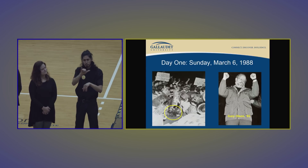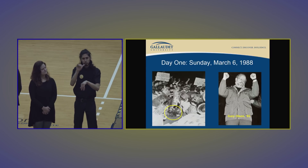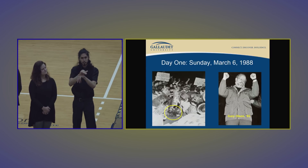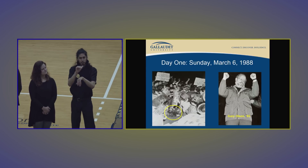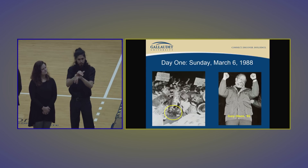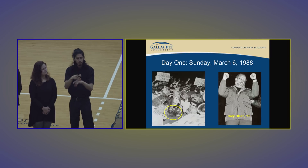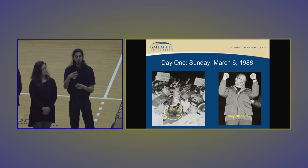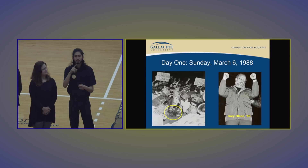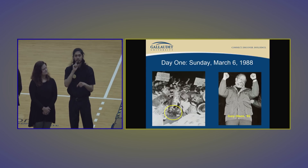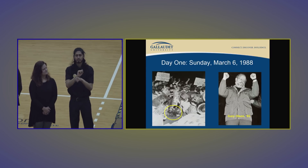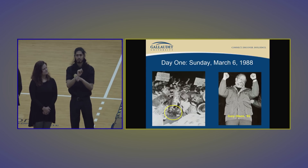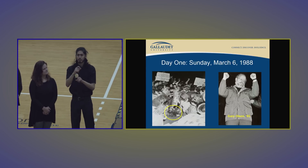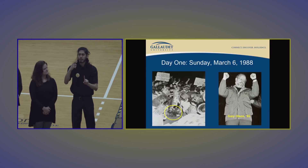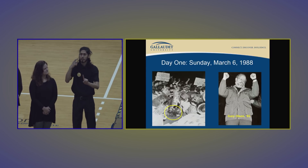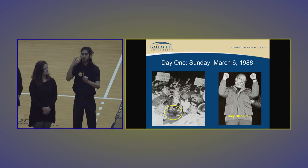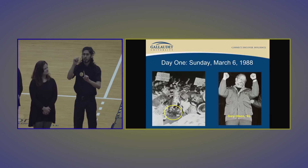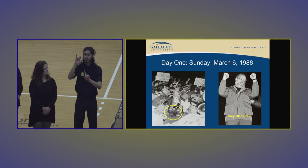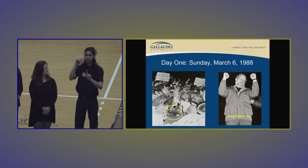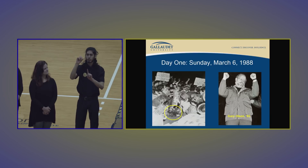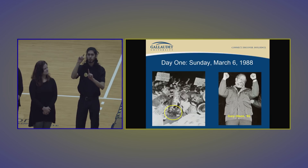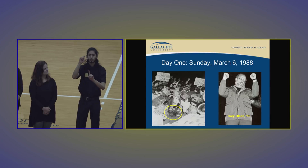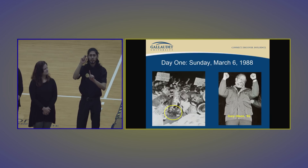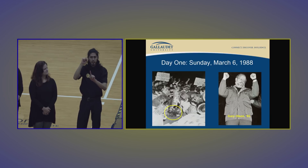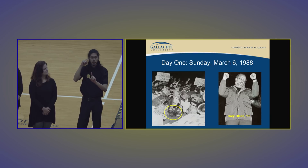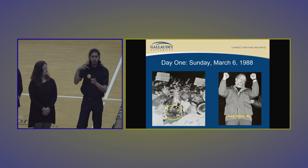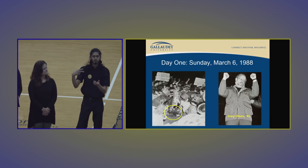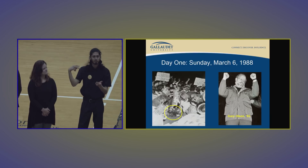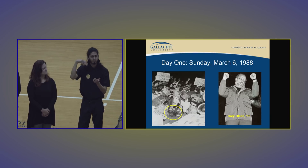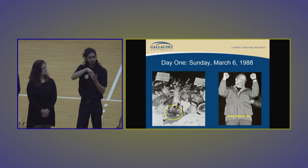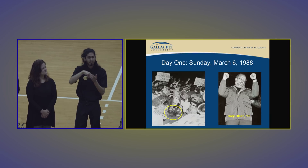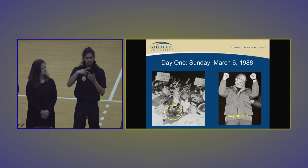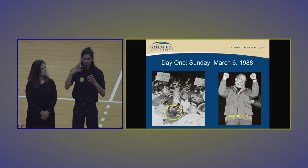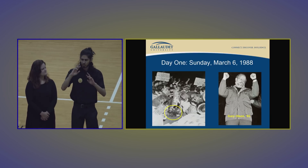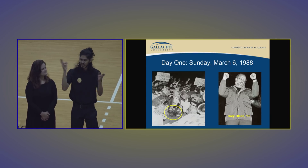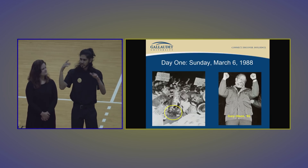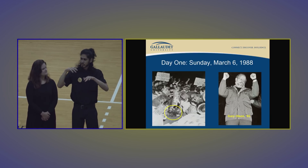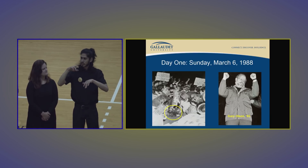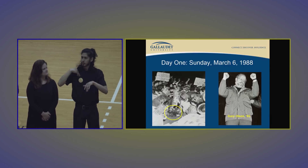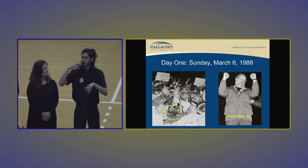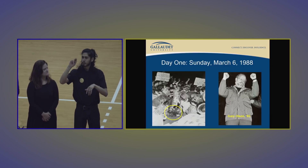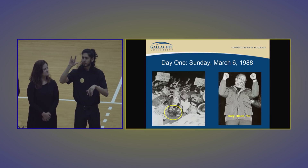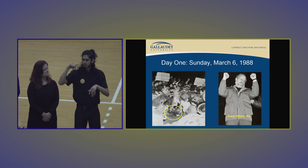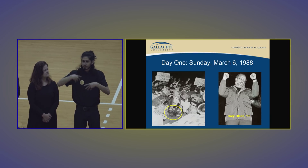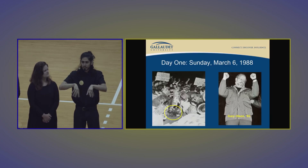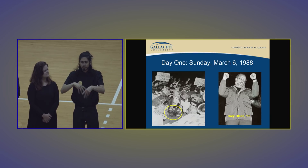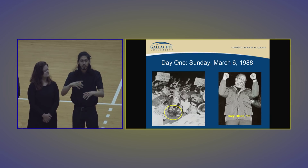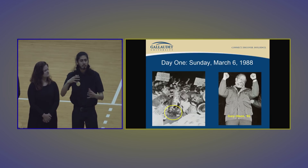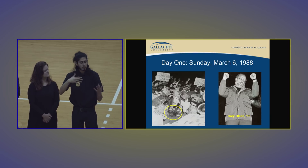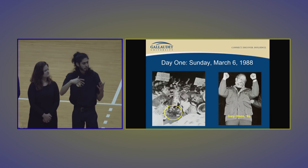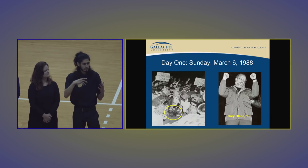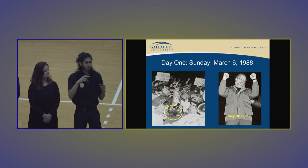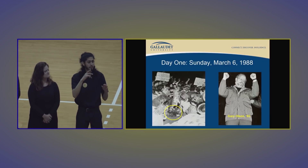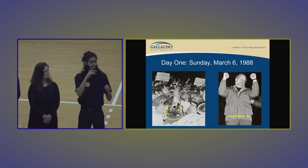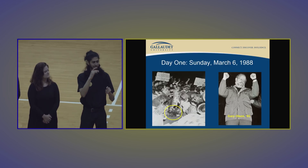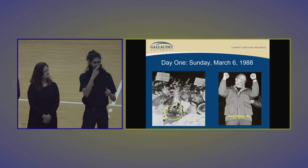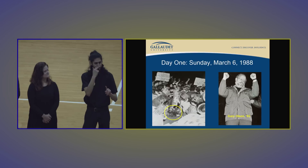at the time, and that same night, Gary Tulane stood up, ready to have the